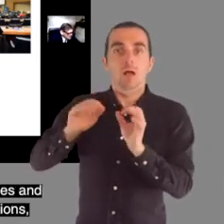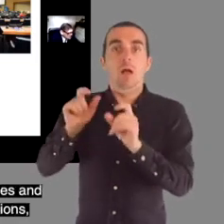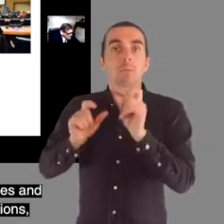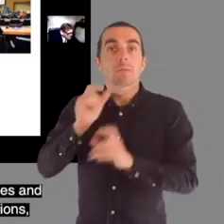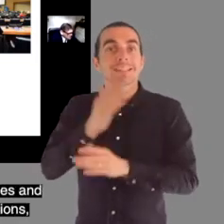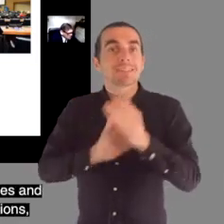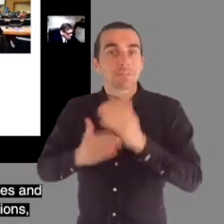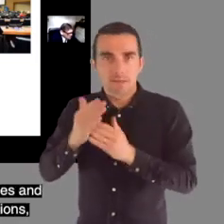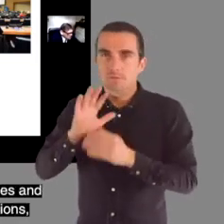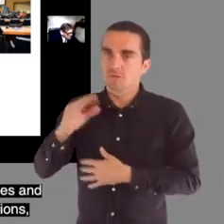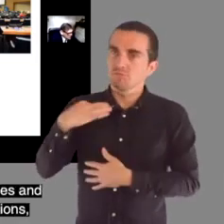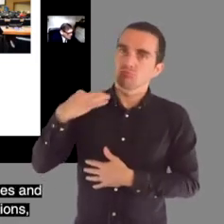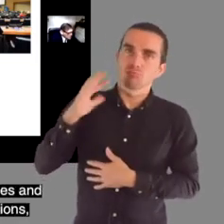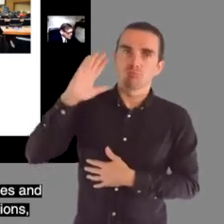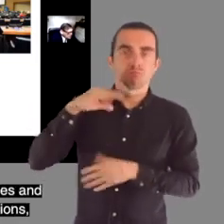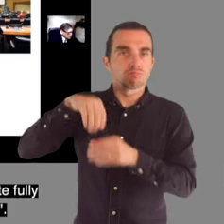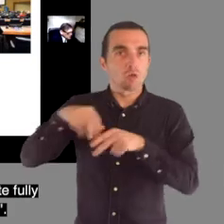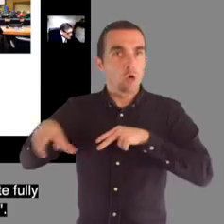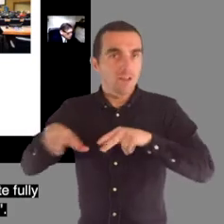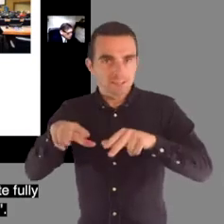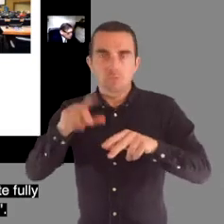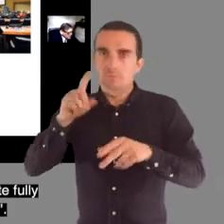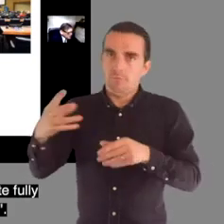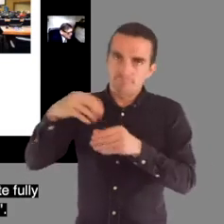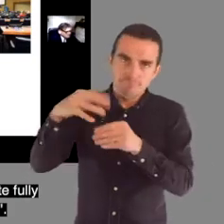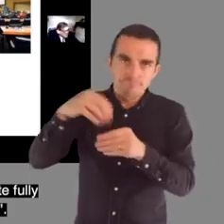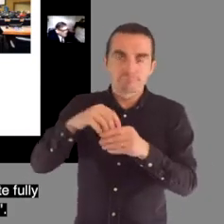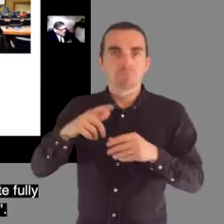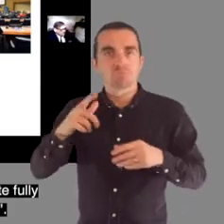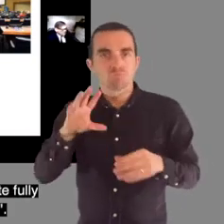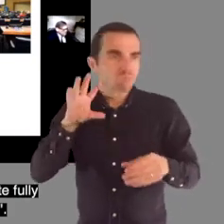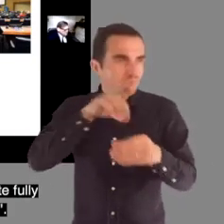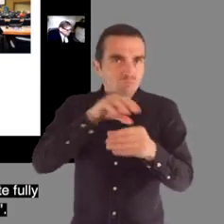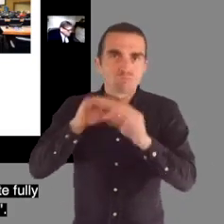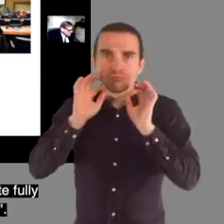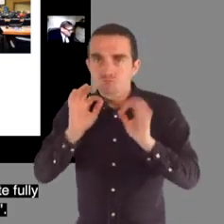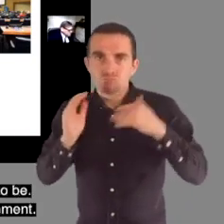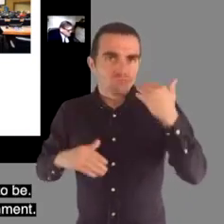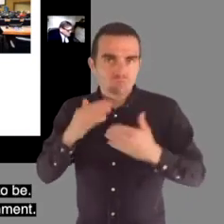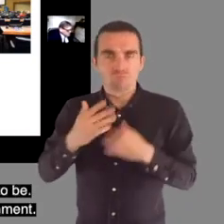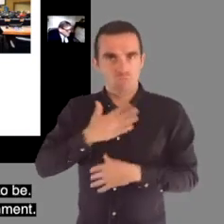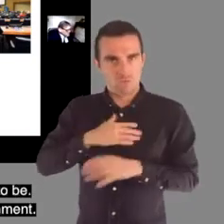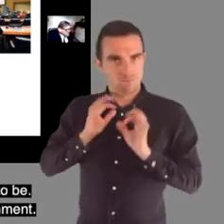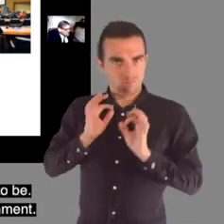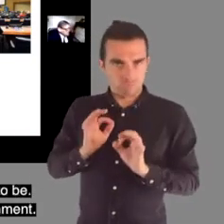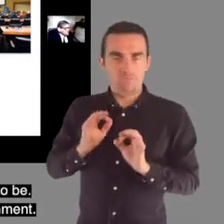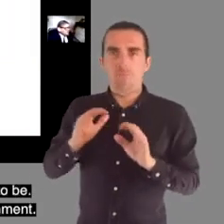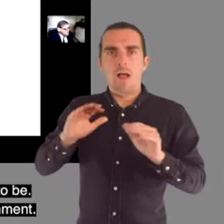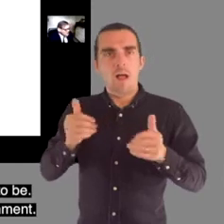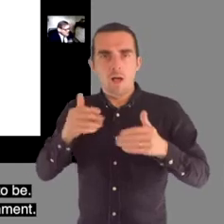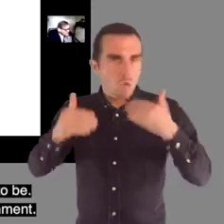and their representative organizations shall be involved and participate fully in the monitoring process. So that's where we're meant to